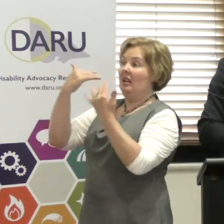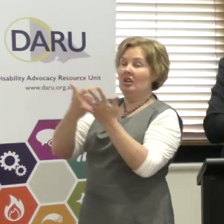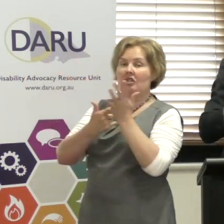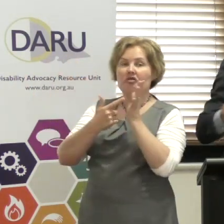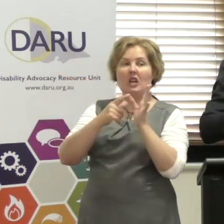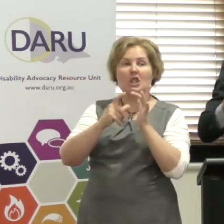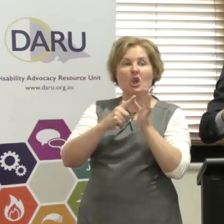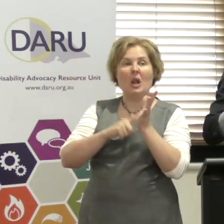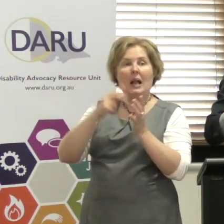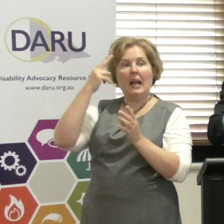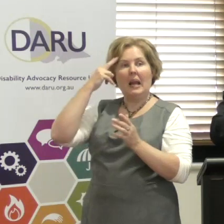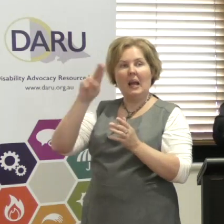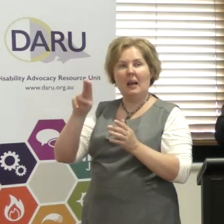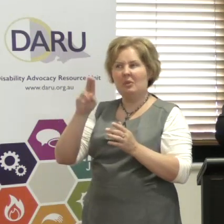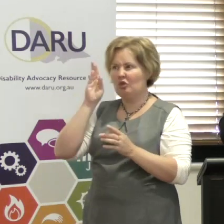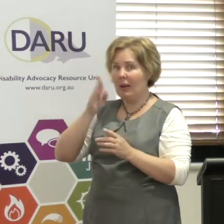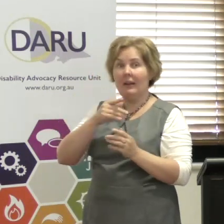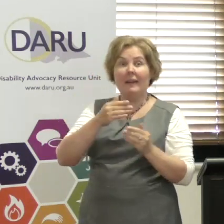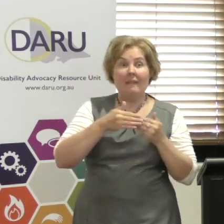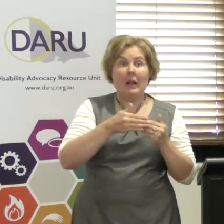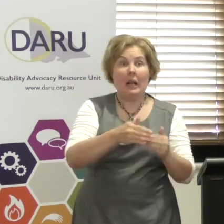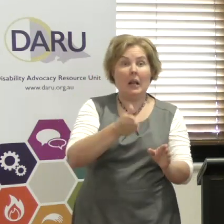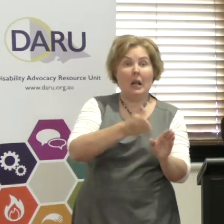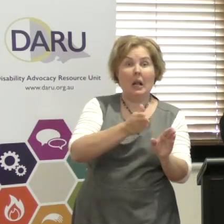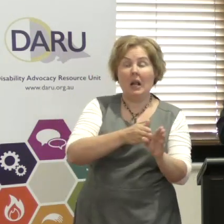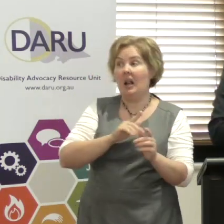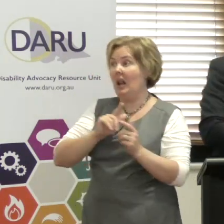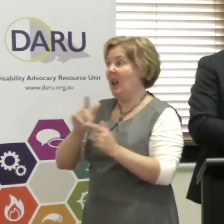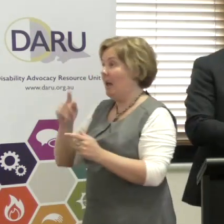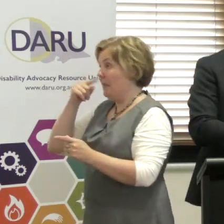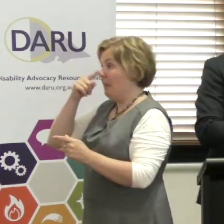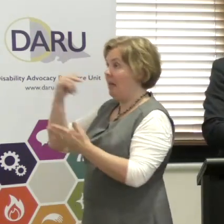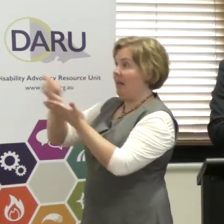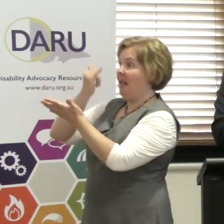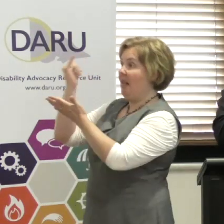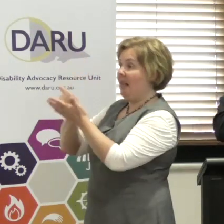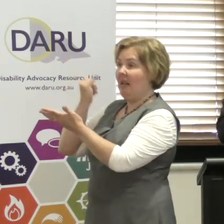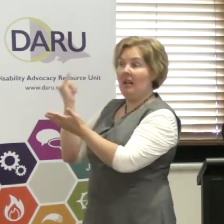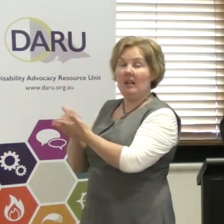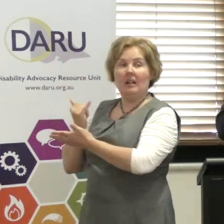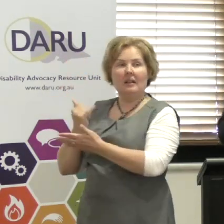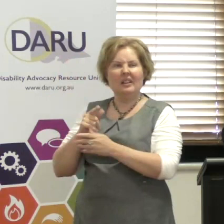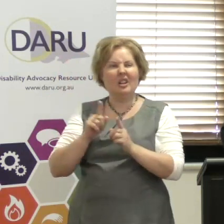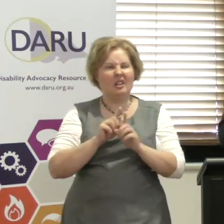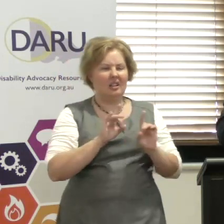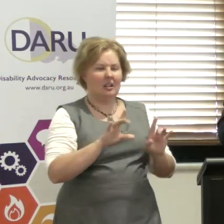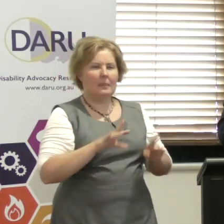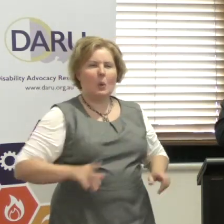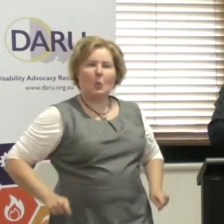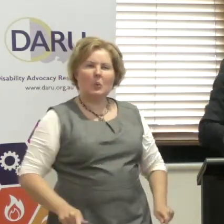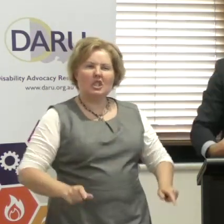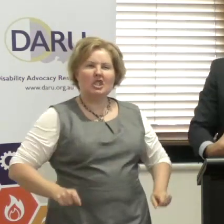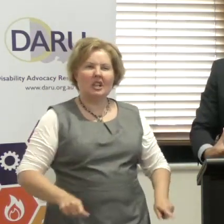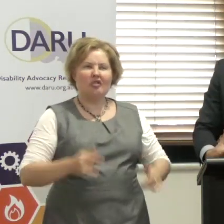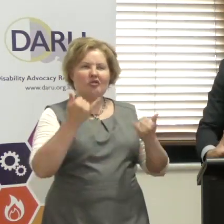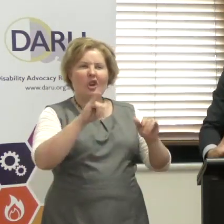So it's kind of like the mental health version of that busted wheelchair. If you put clinical psychology in